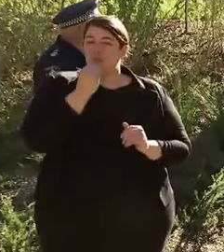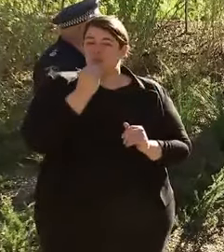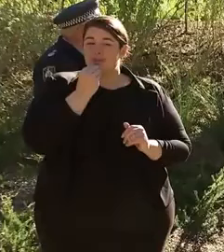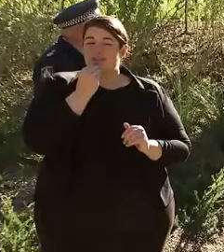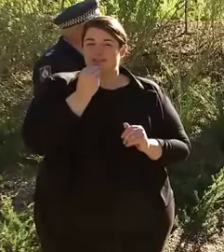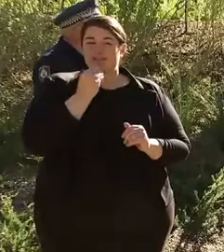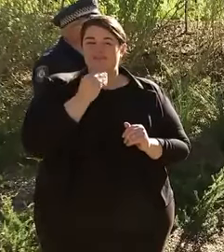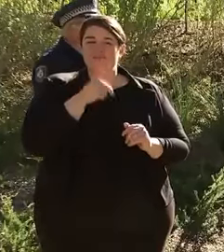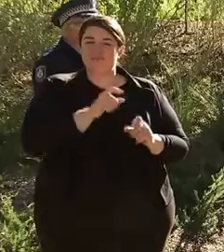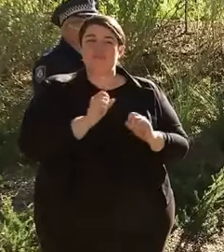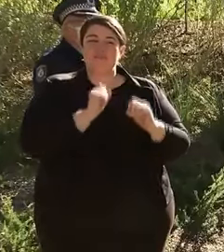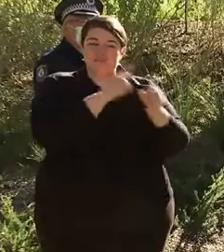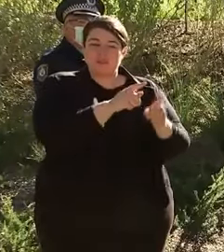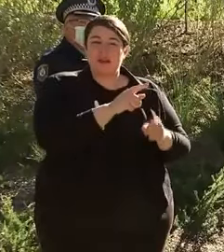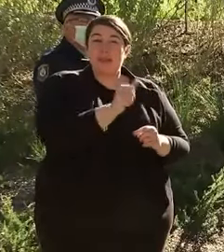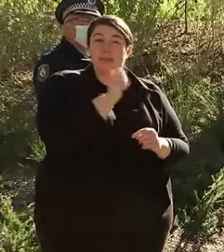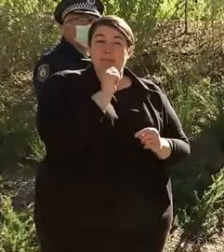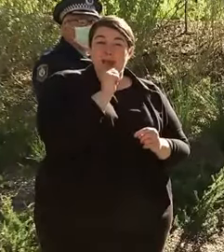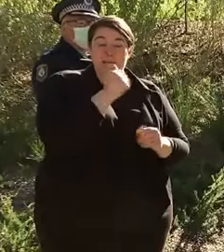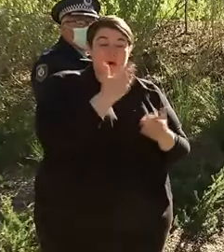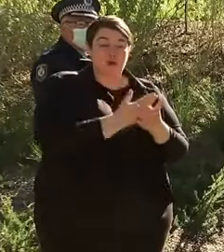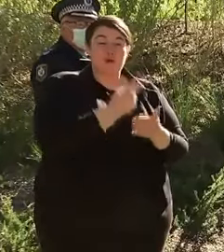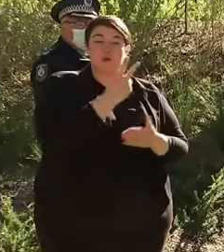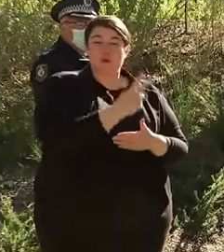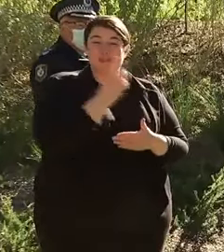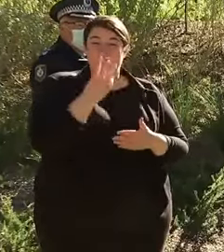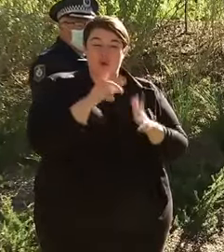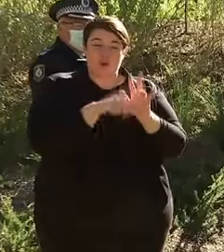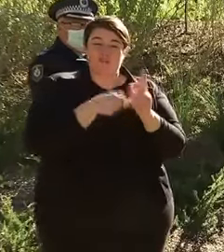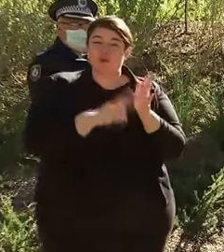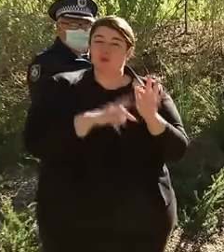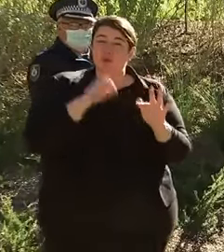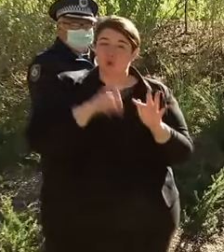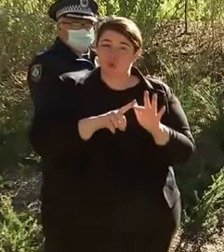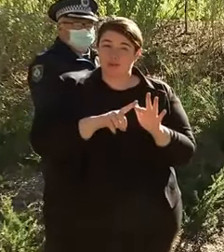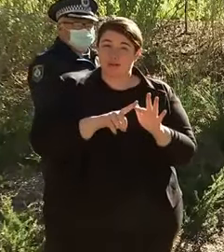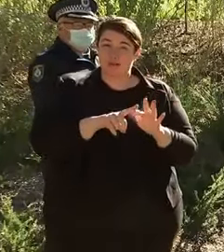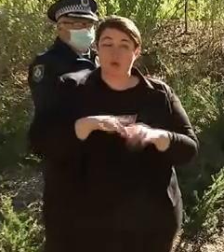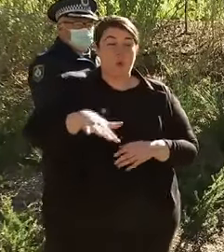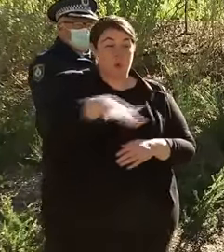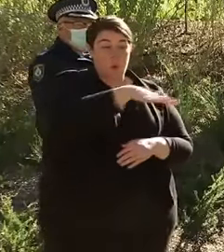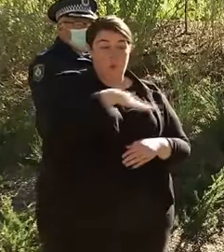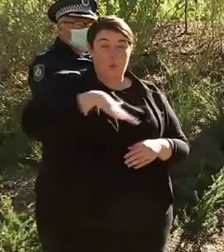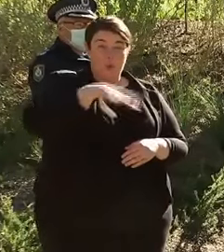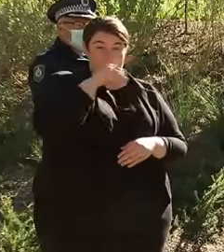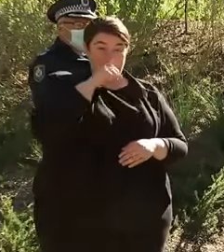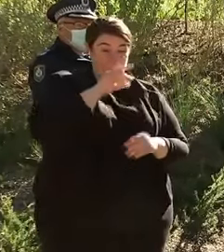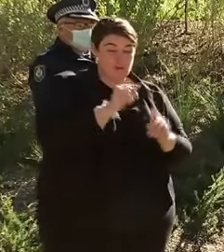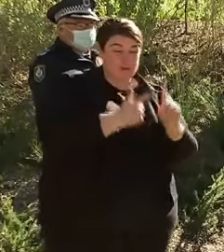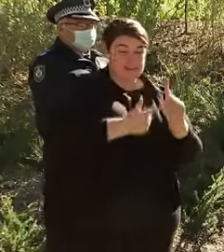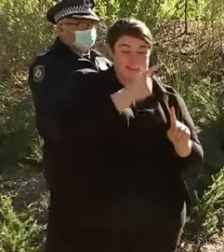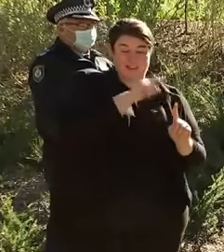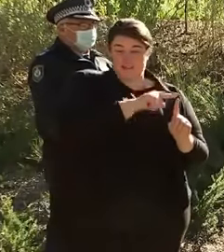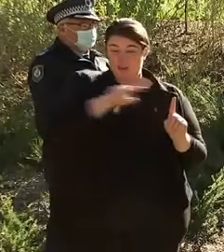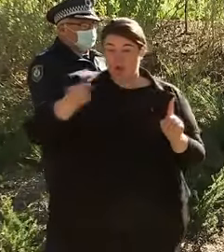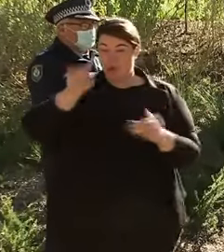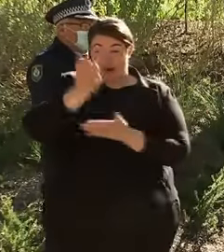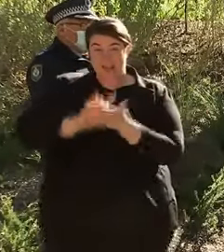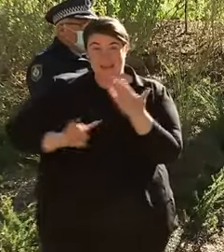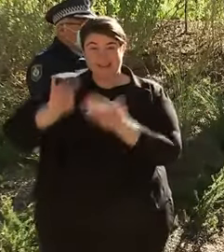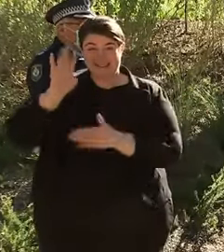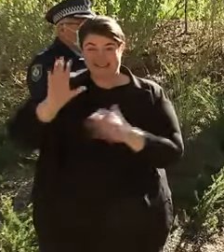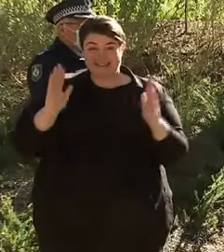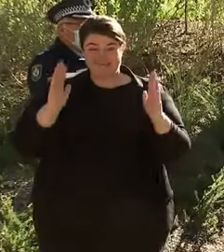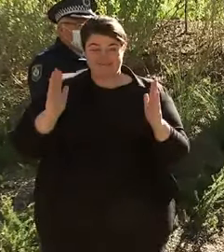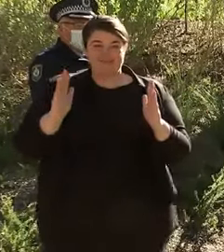attended an event at Crossroads on the 23rd of June, and all people at the Crossroads between 7 p.m. and 10:30 p.m.